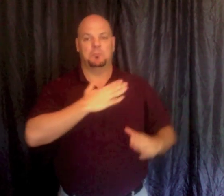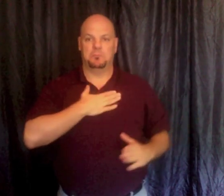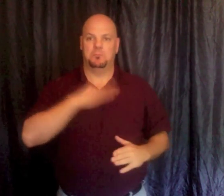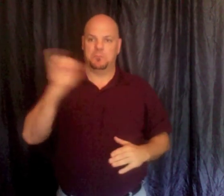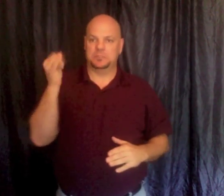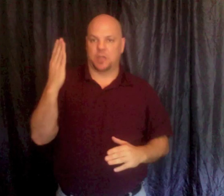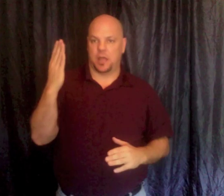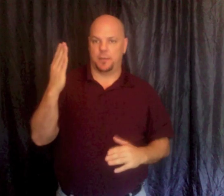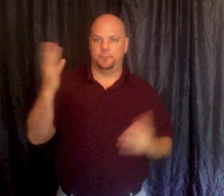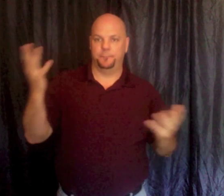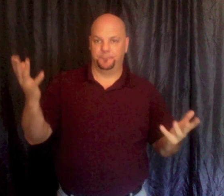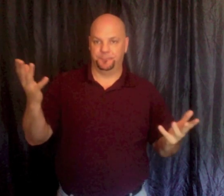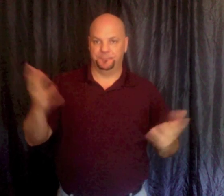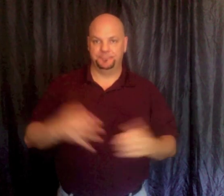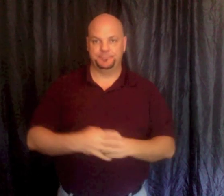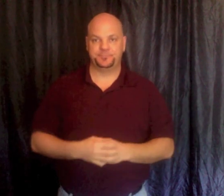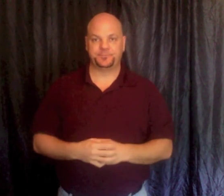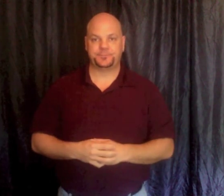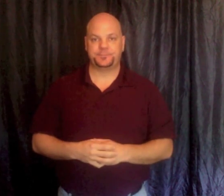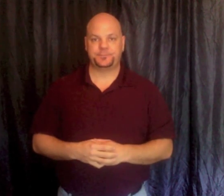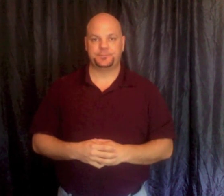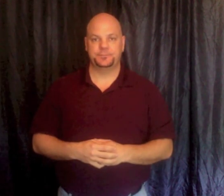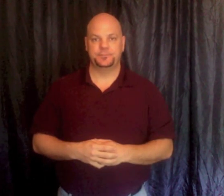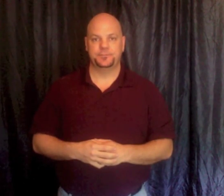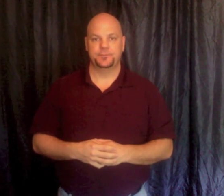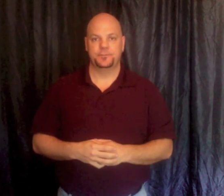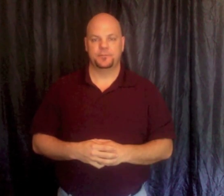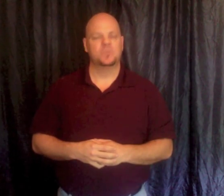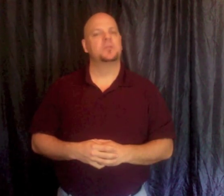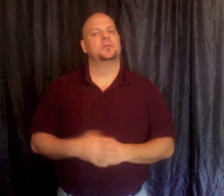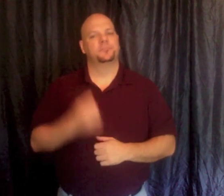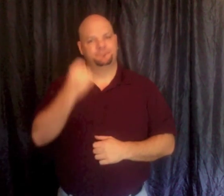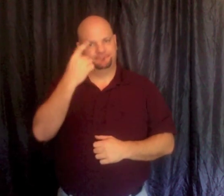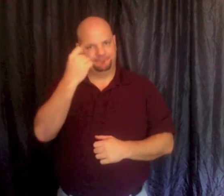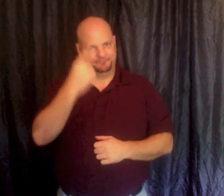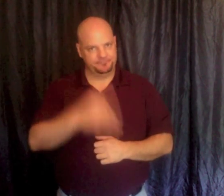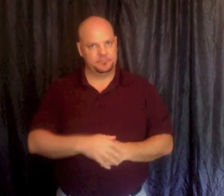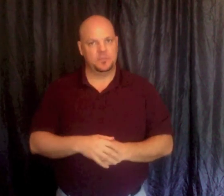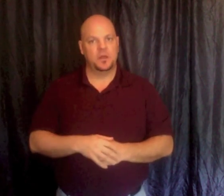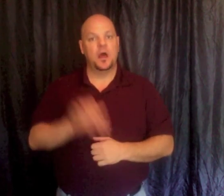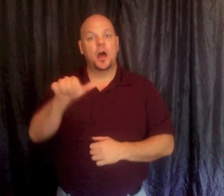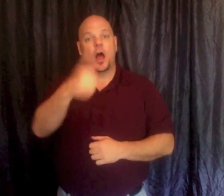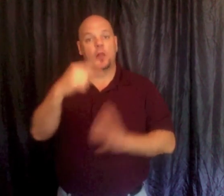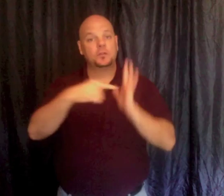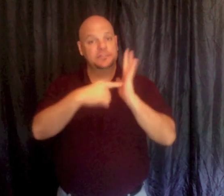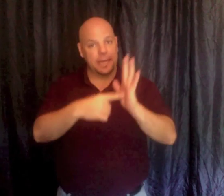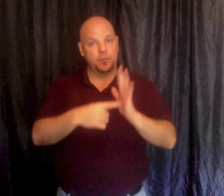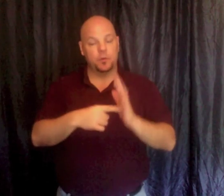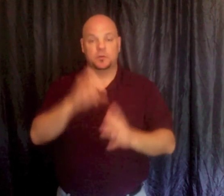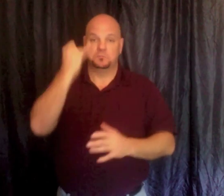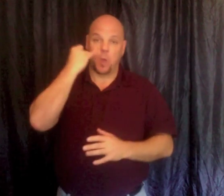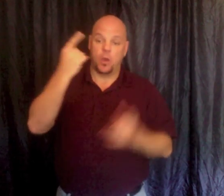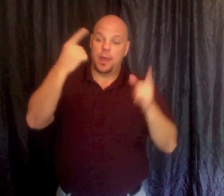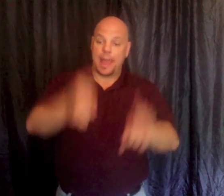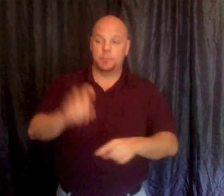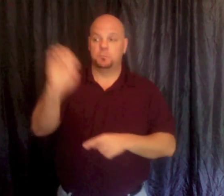job. And, okay, here's the thing. Willing to lend a hand in an outright emergency.